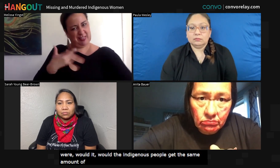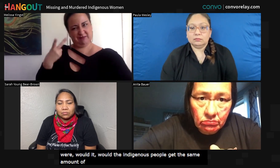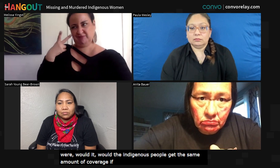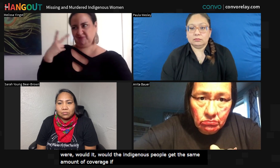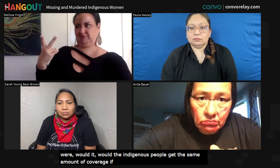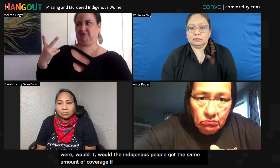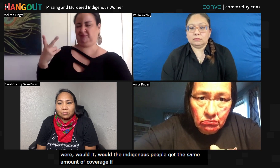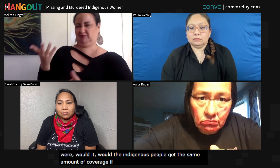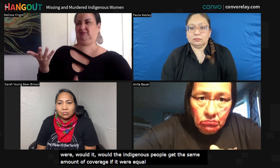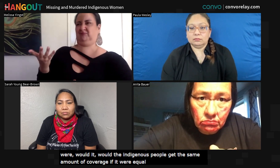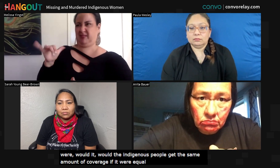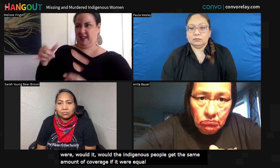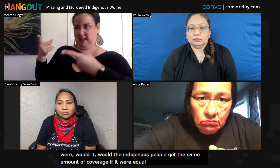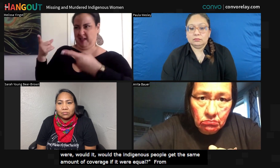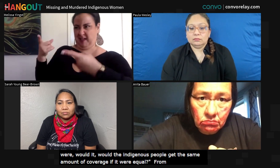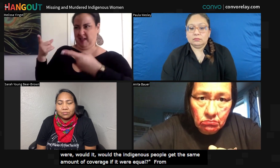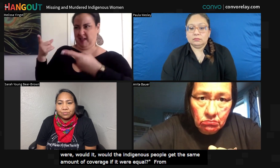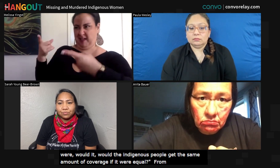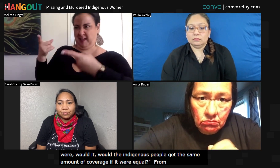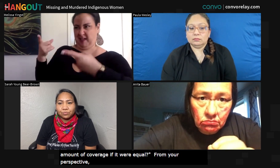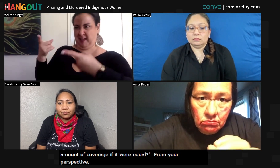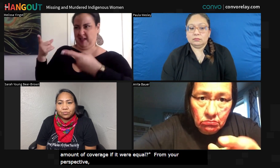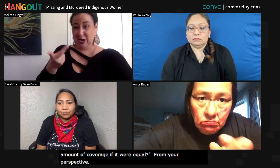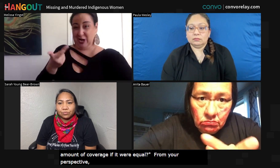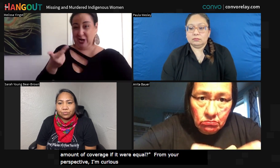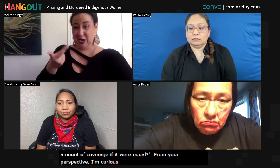you guys feel when you see all this coverage going on.